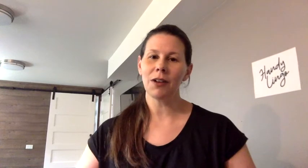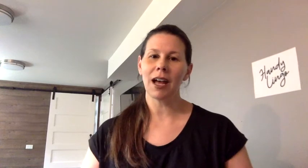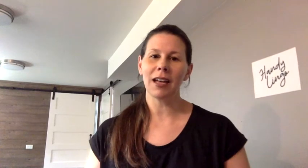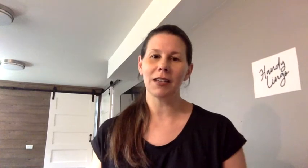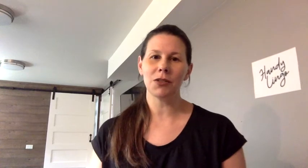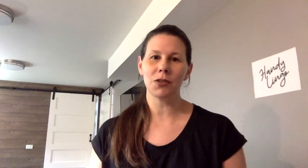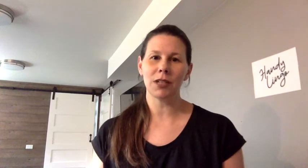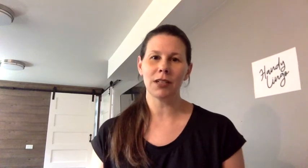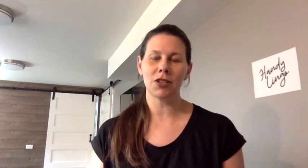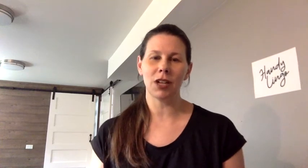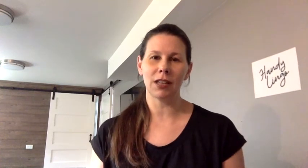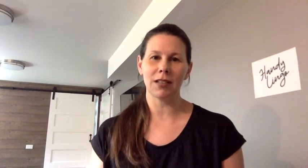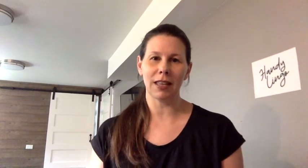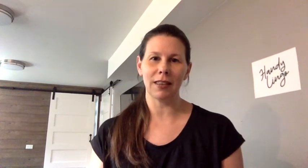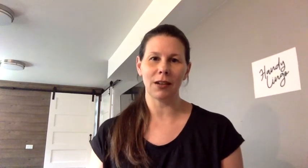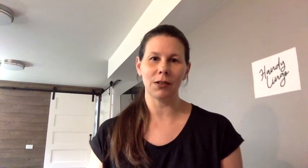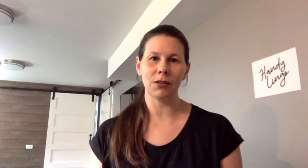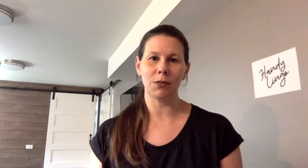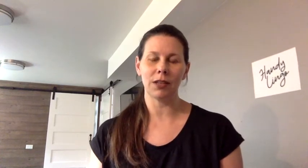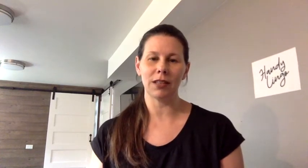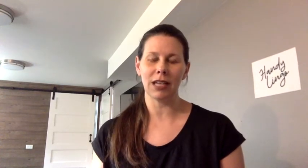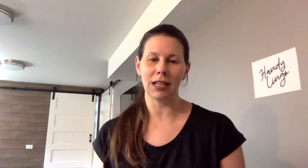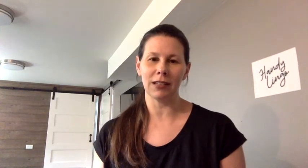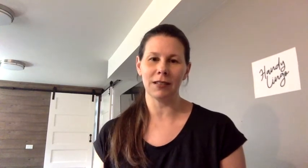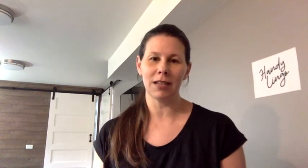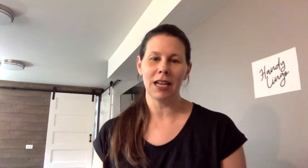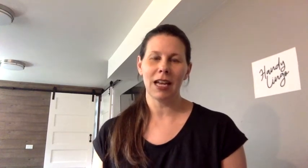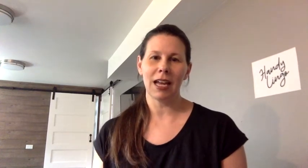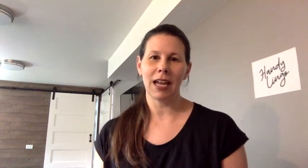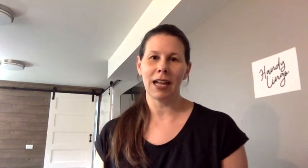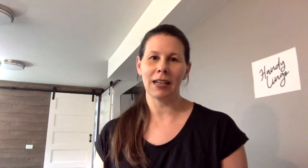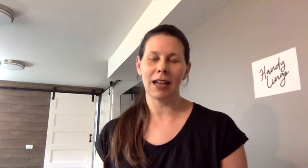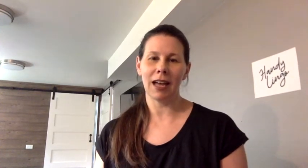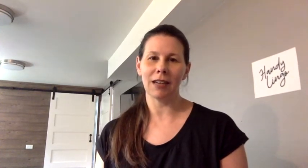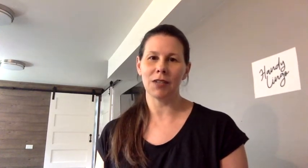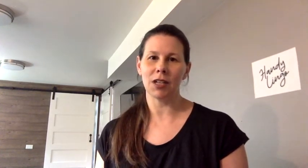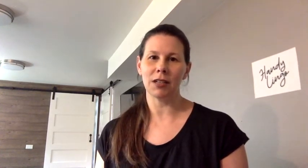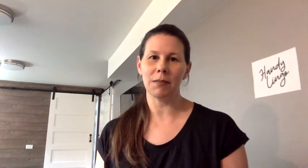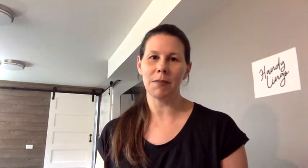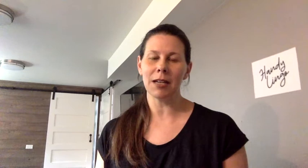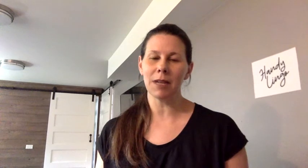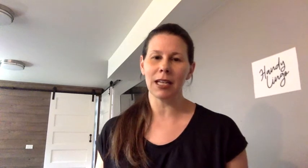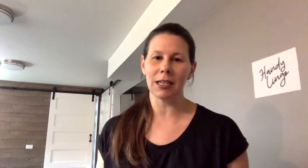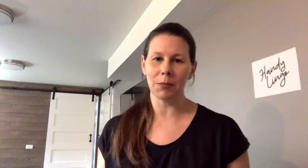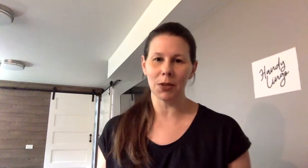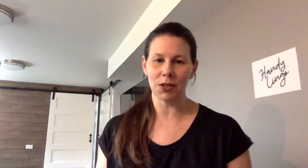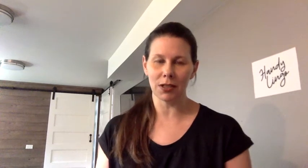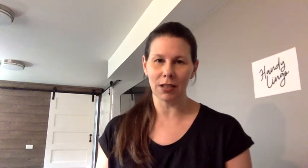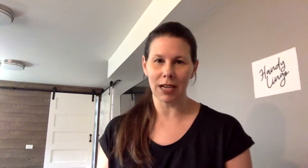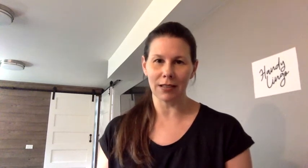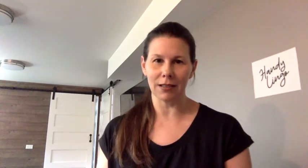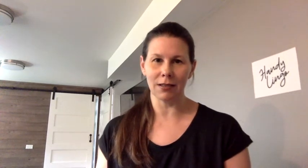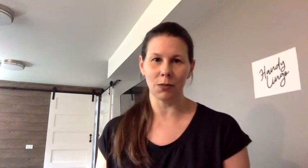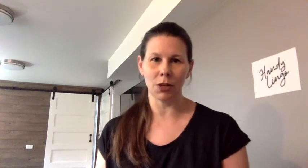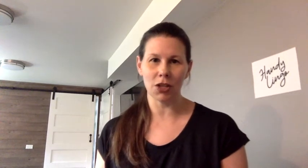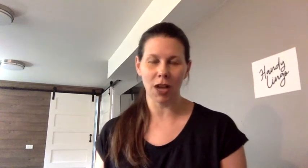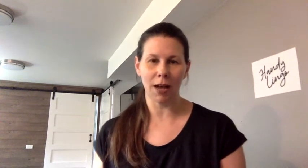I enjoy sharing sign language with kids. And I have done many, many in person classes,